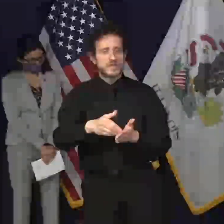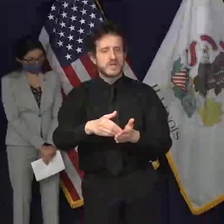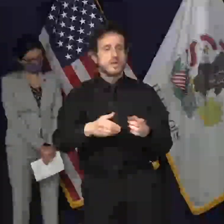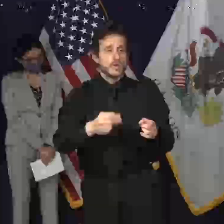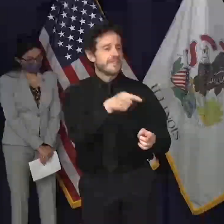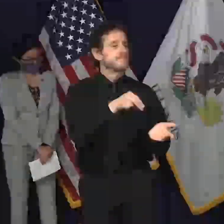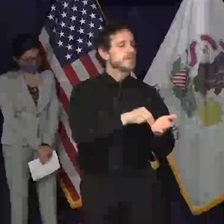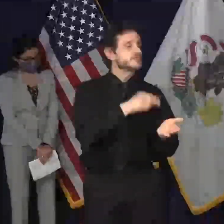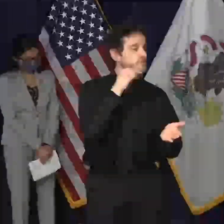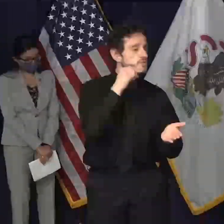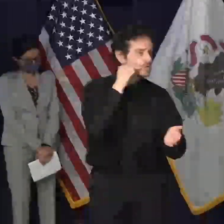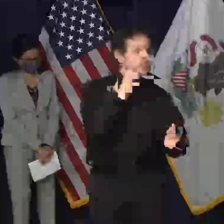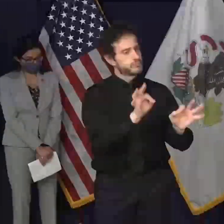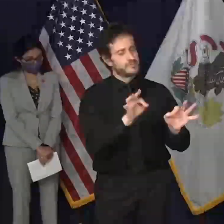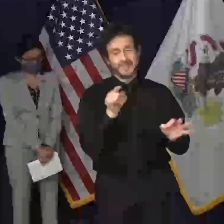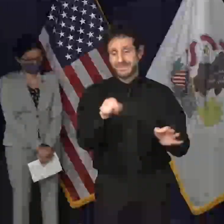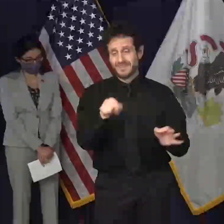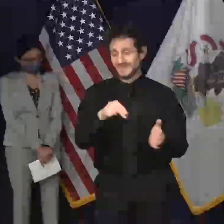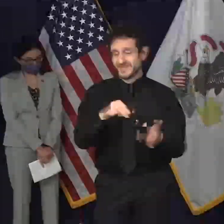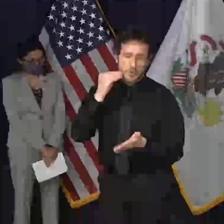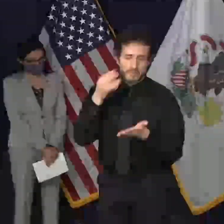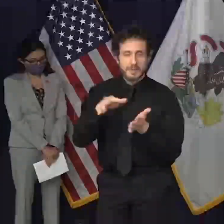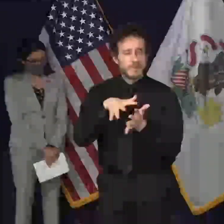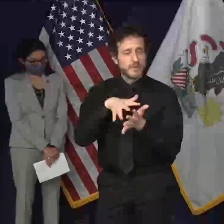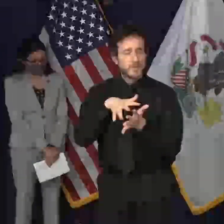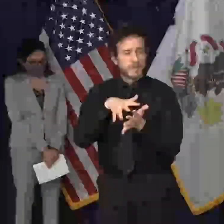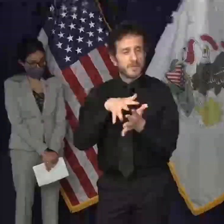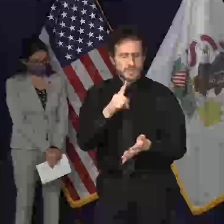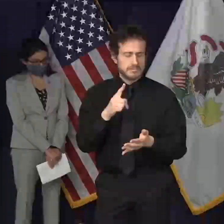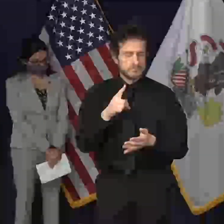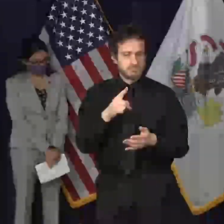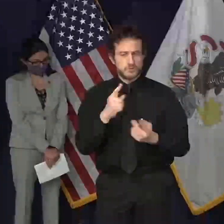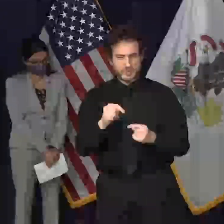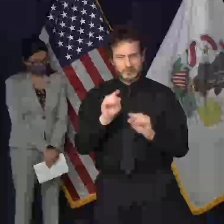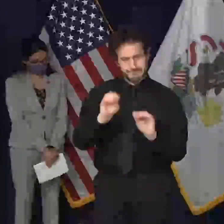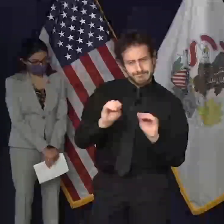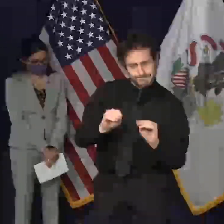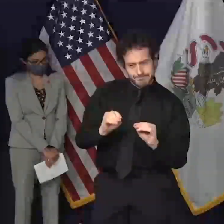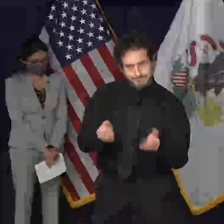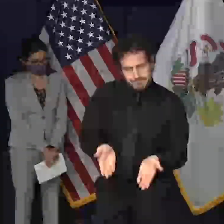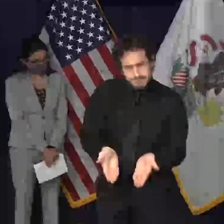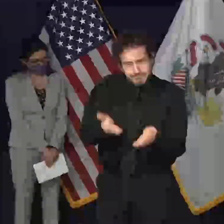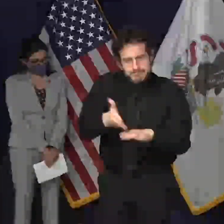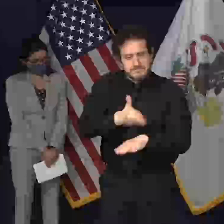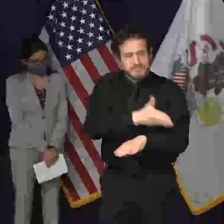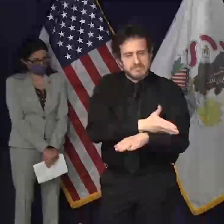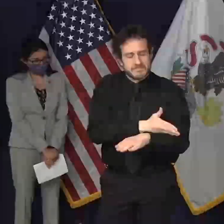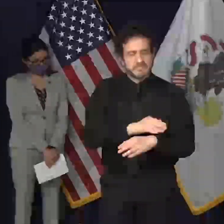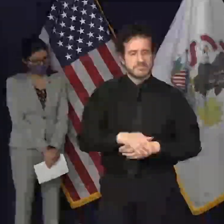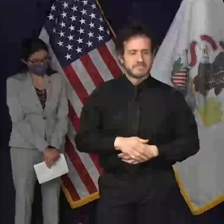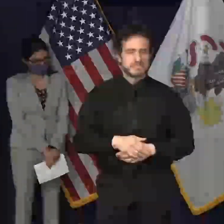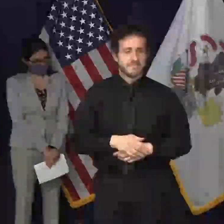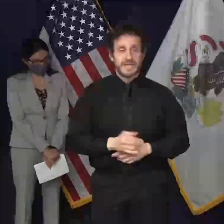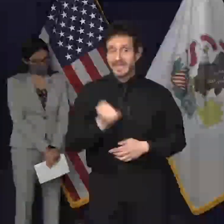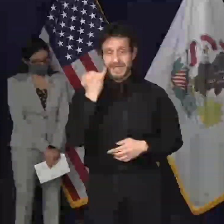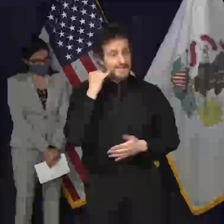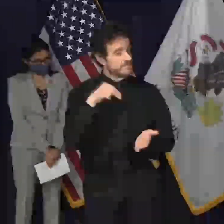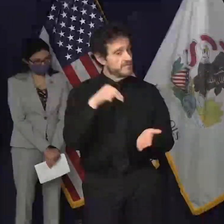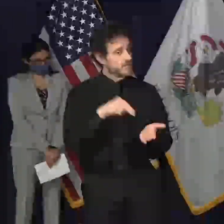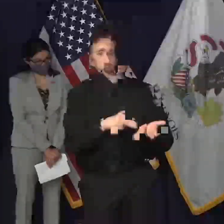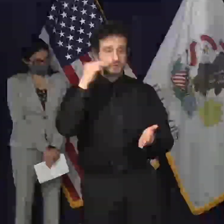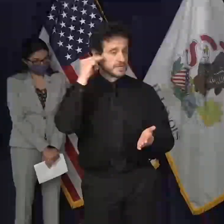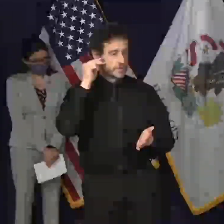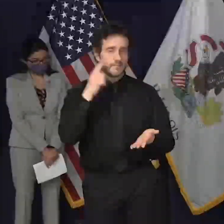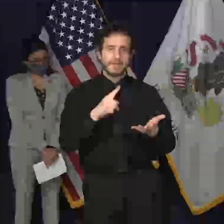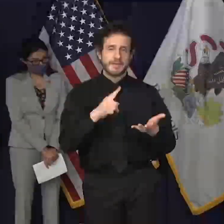regularly scheduled surveys, but, you know, as with anything, if you don't keep up the things you're supposed to be doing, there could be